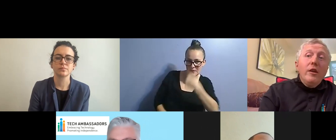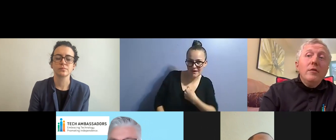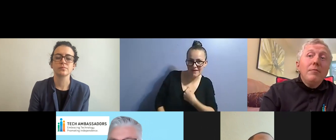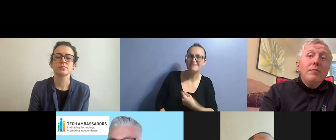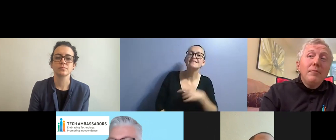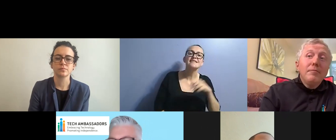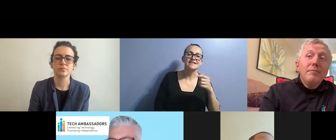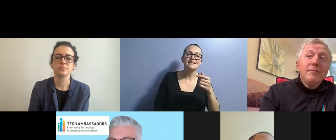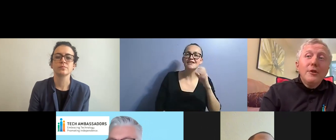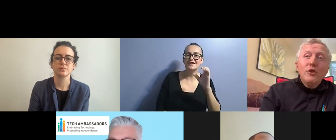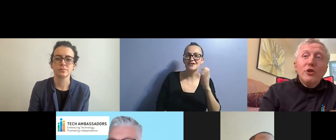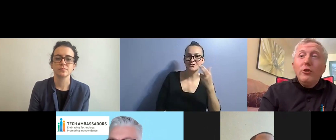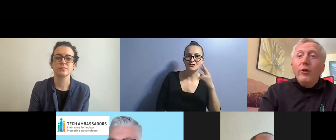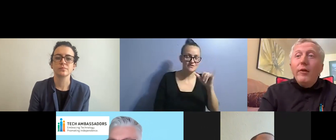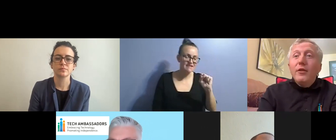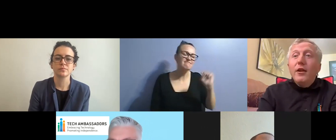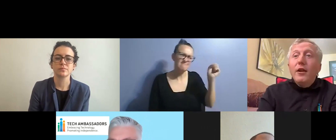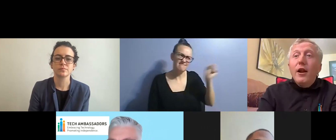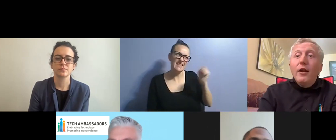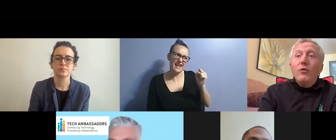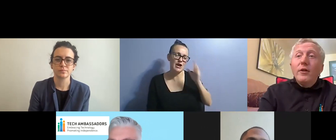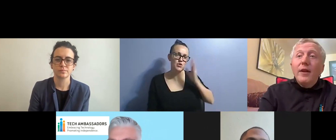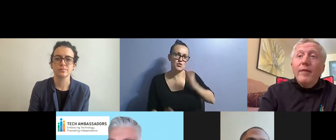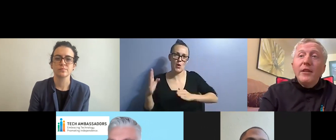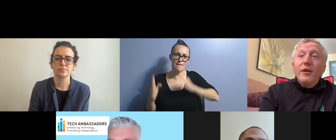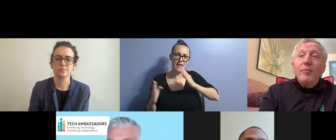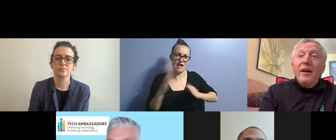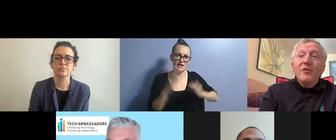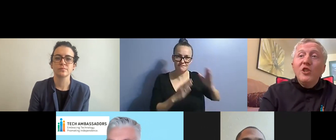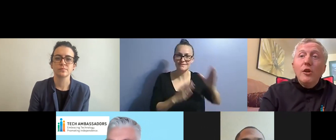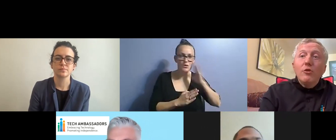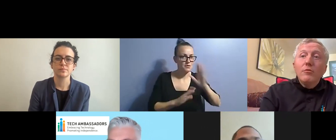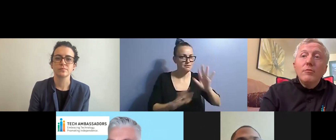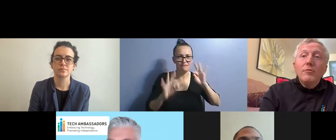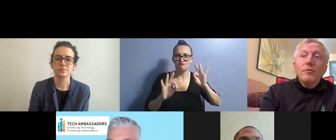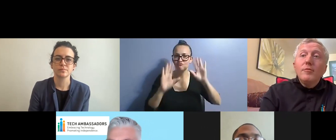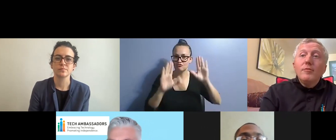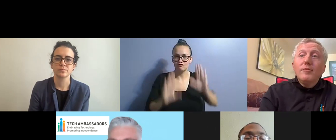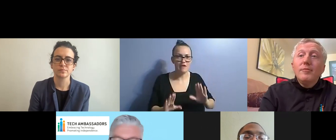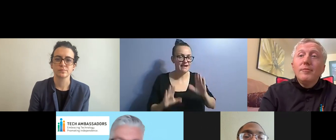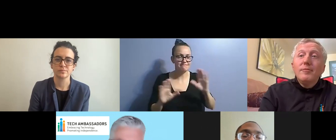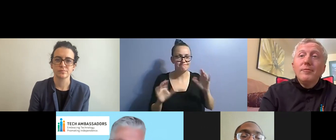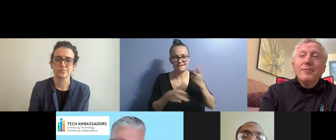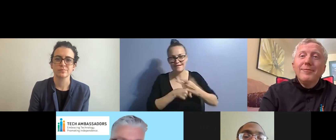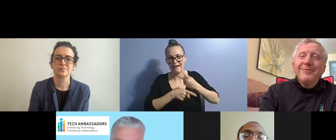be great. Just do everything that I don't even have to get up out of the chair.